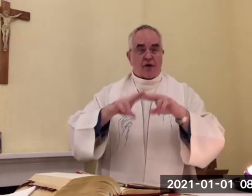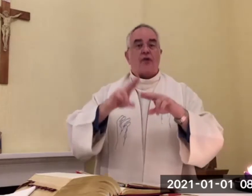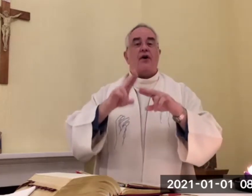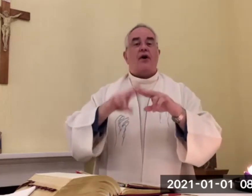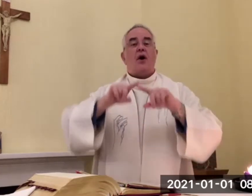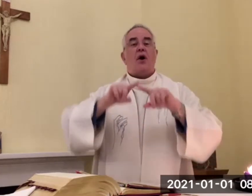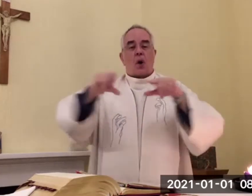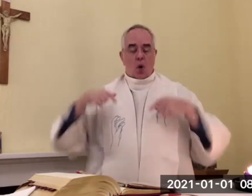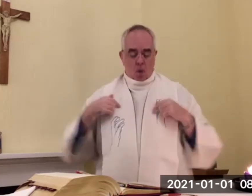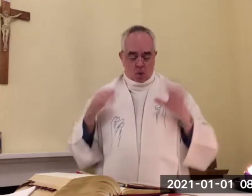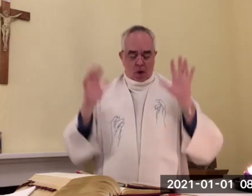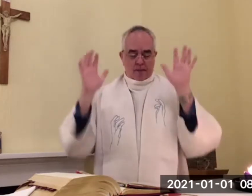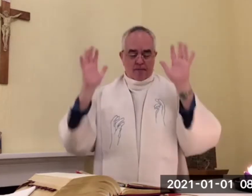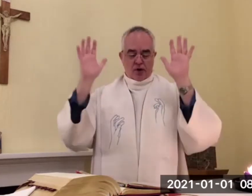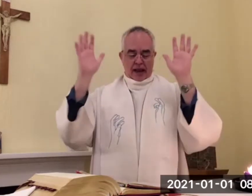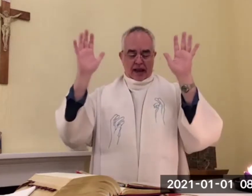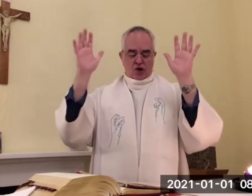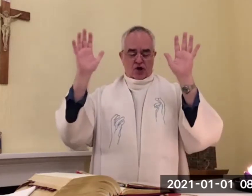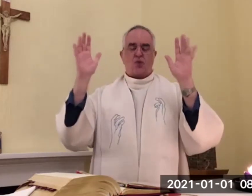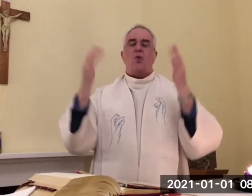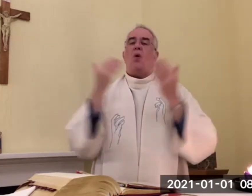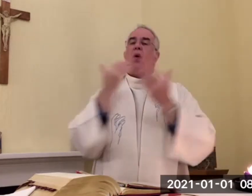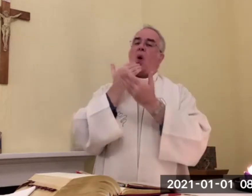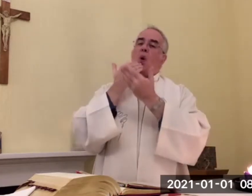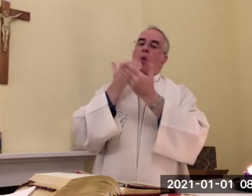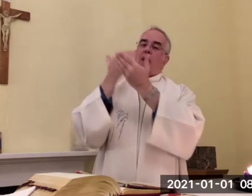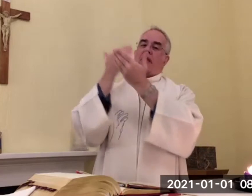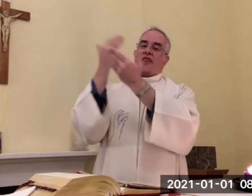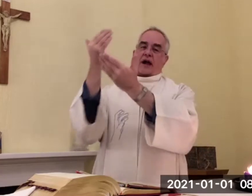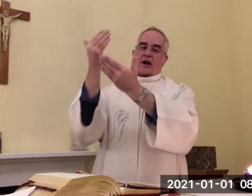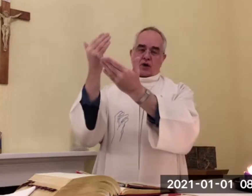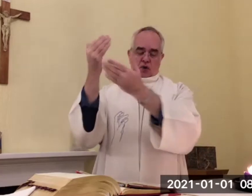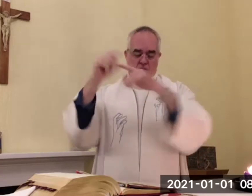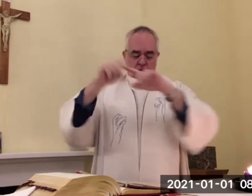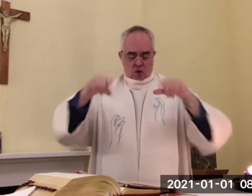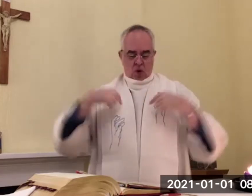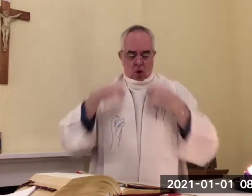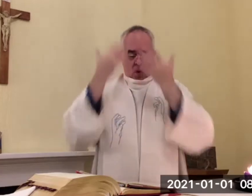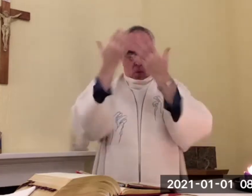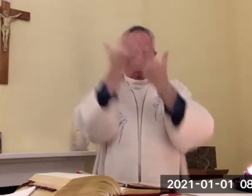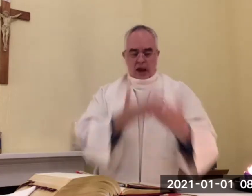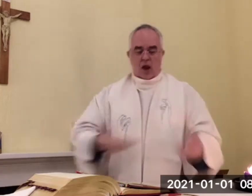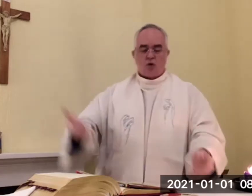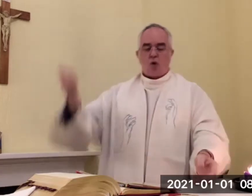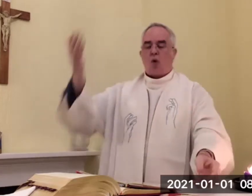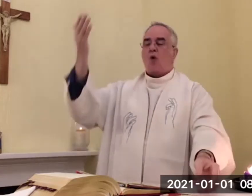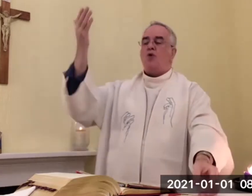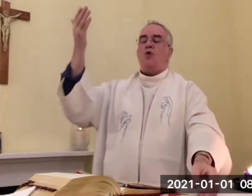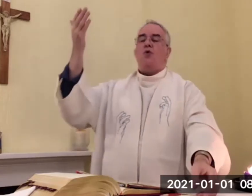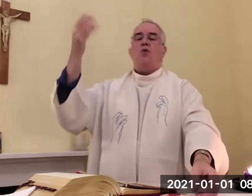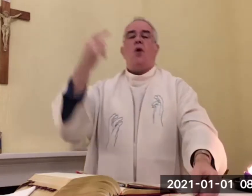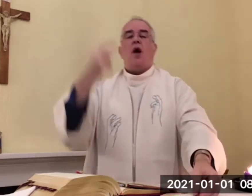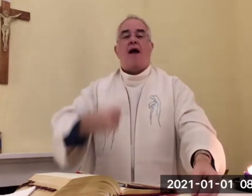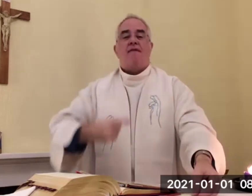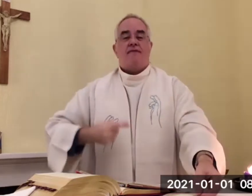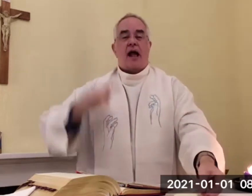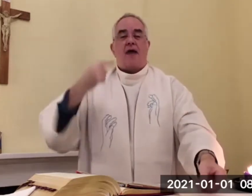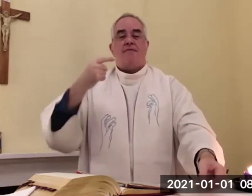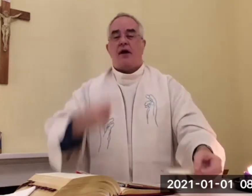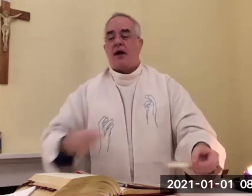Father, we praise you, we thank you, we adore you forever